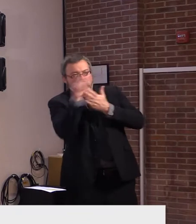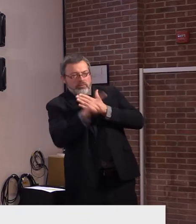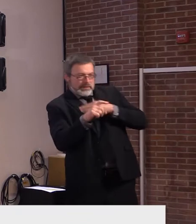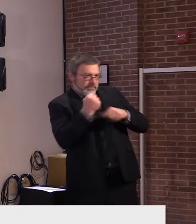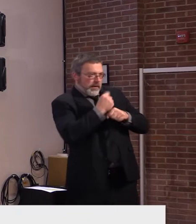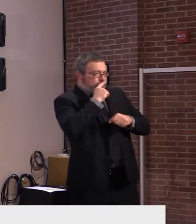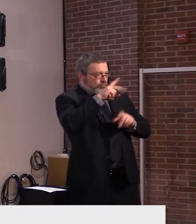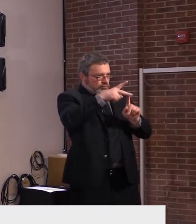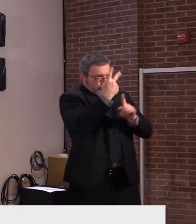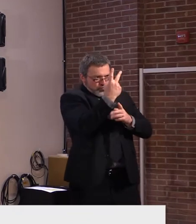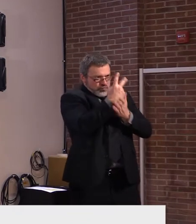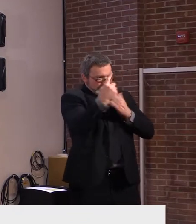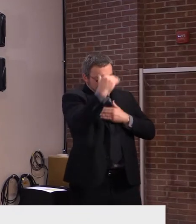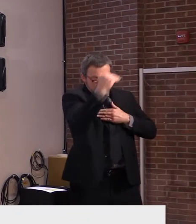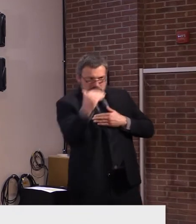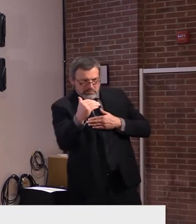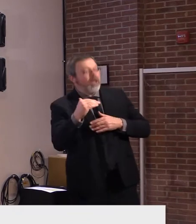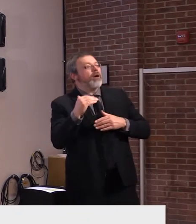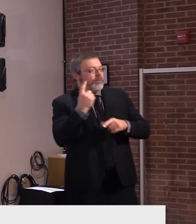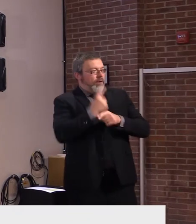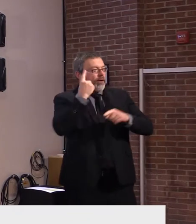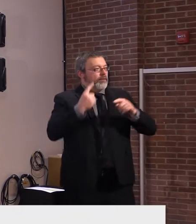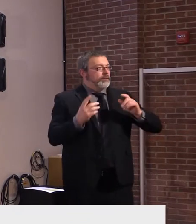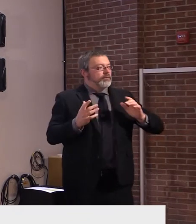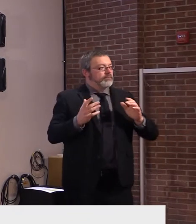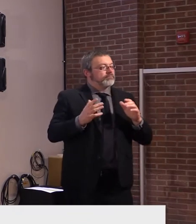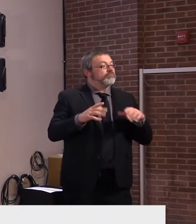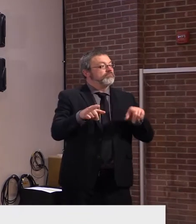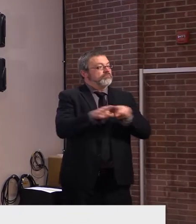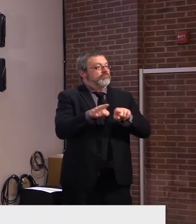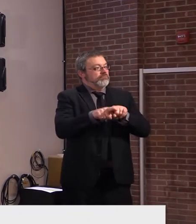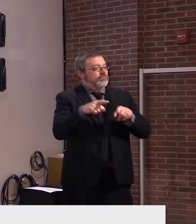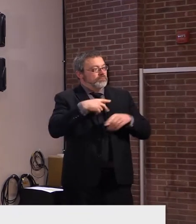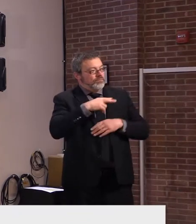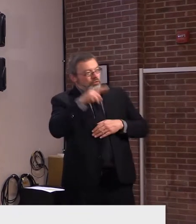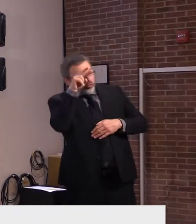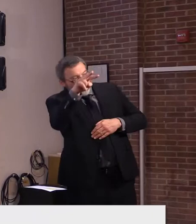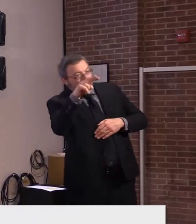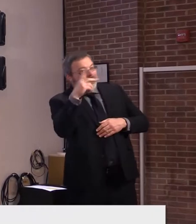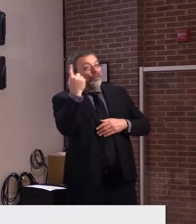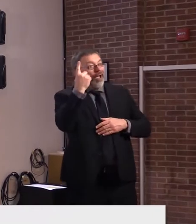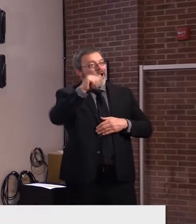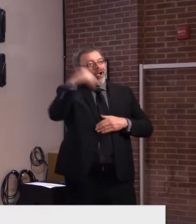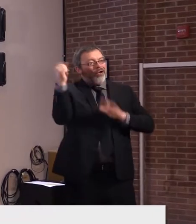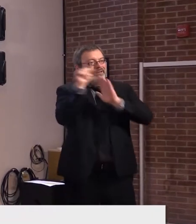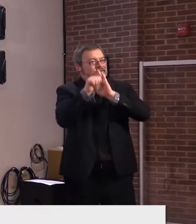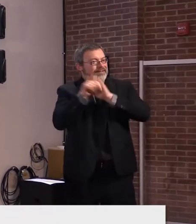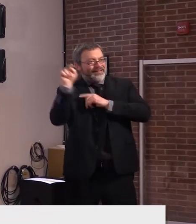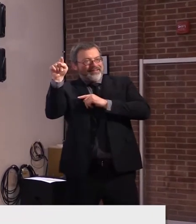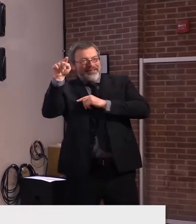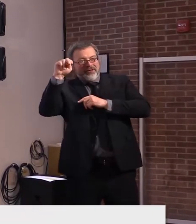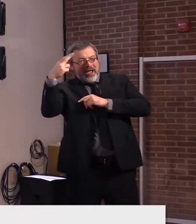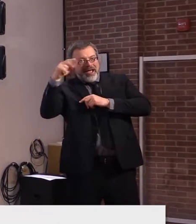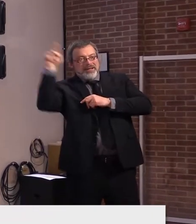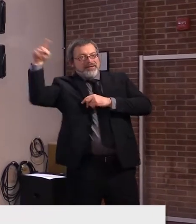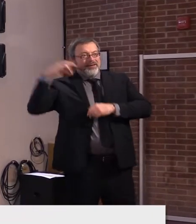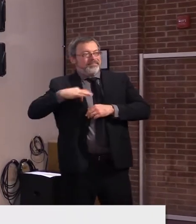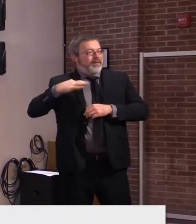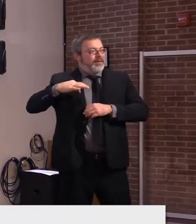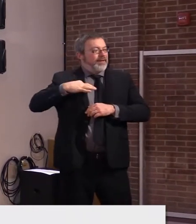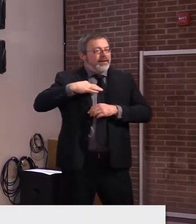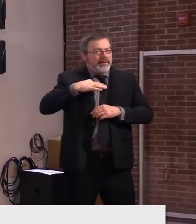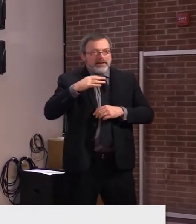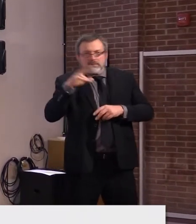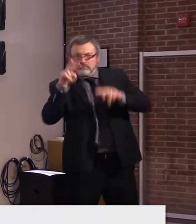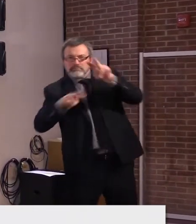course, we want to keep a close eye on Maine and New Hampshire as well, since they aren't at the moment seeing those same improved trends. But